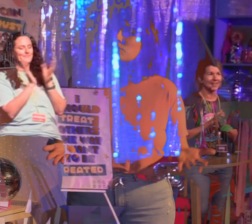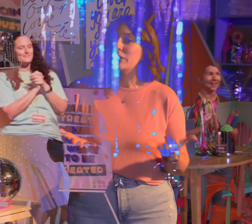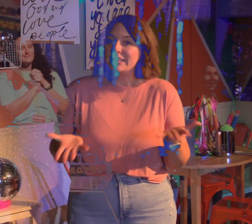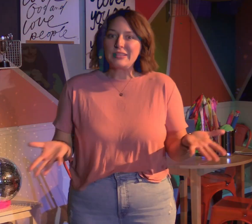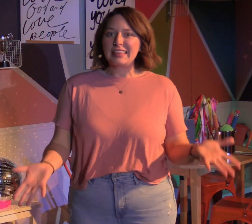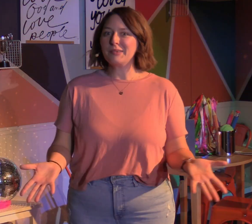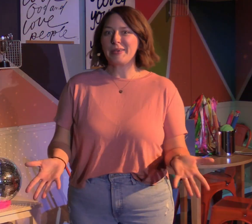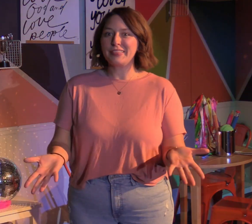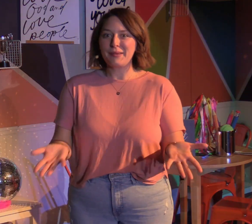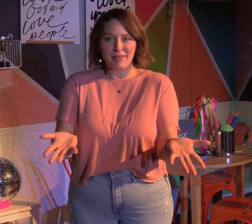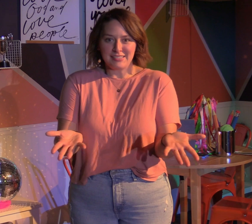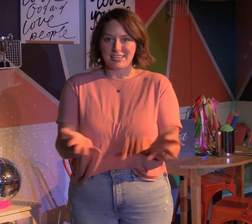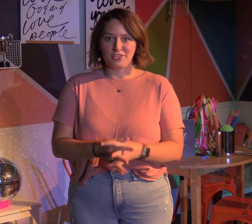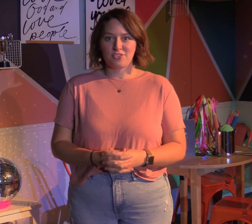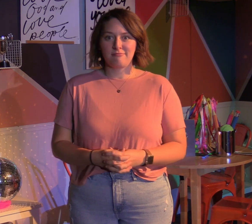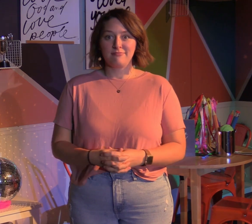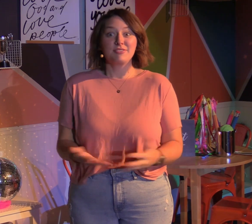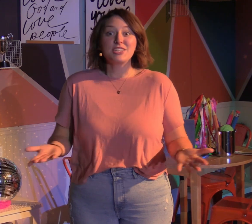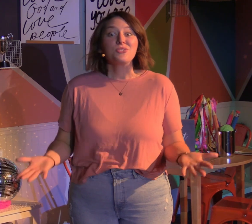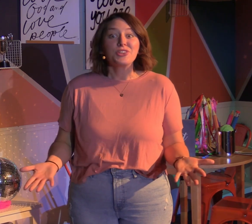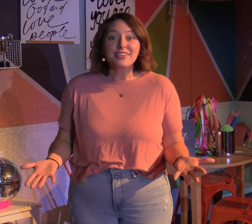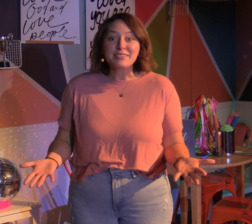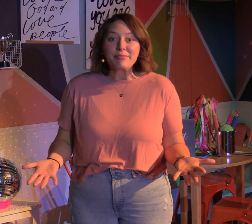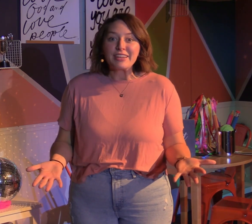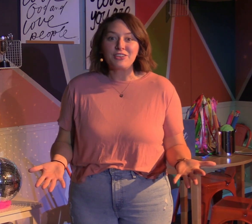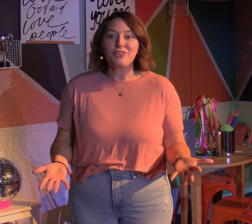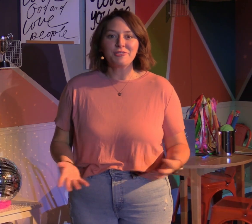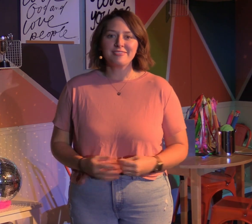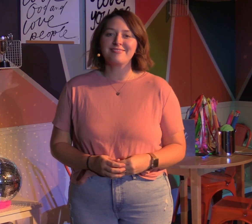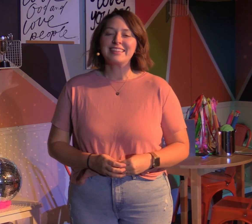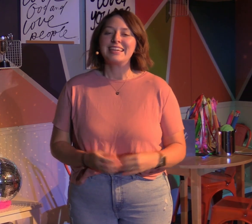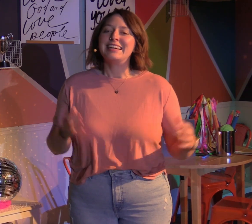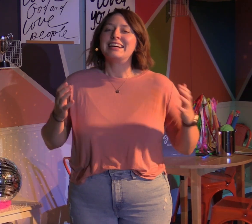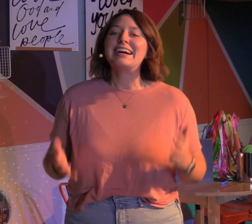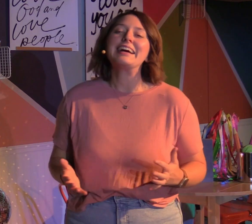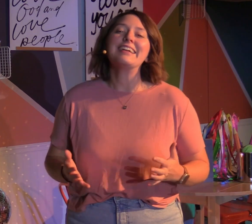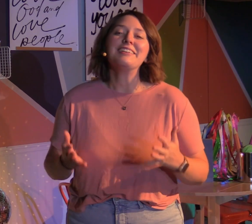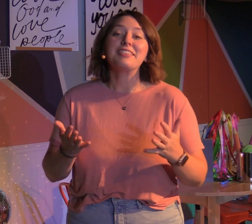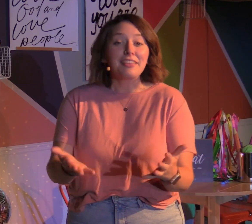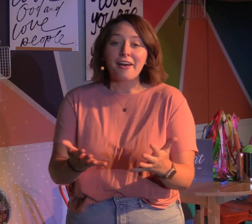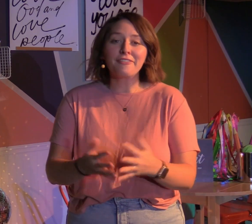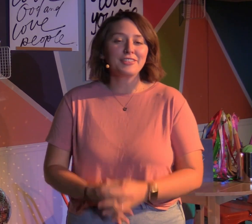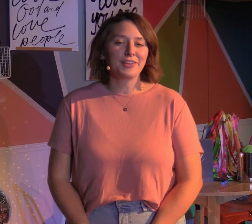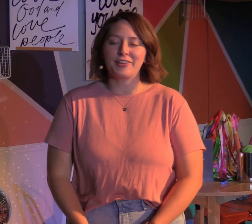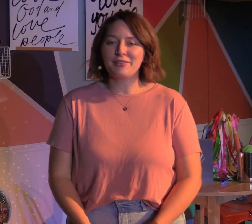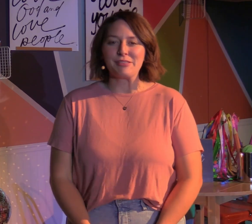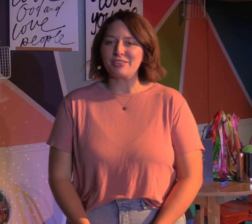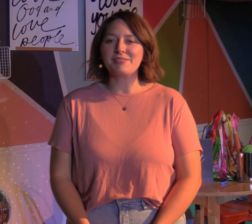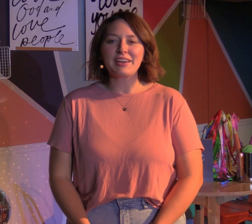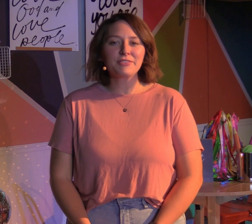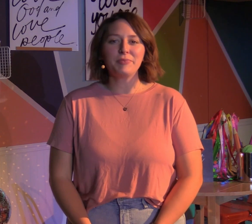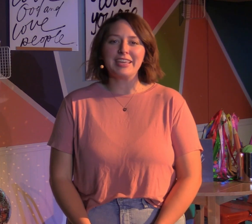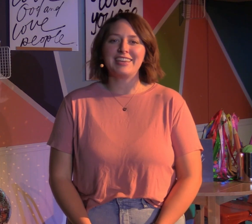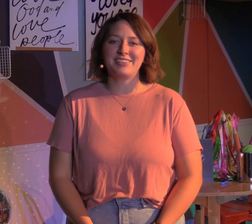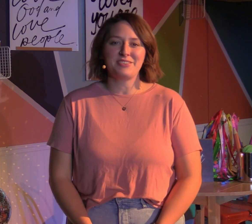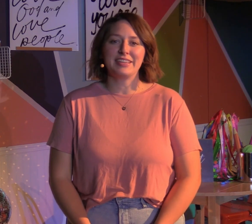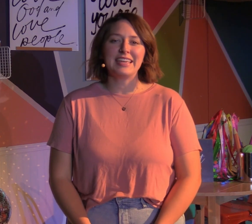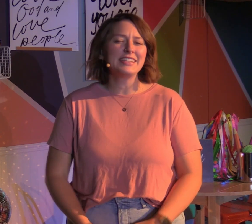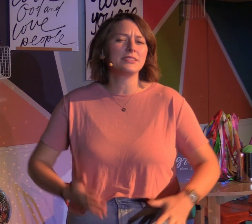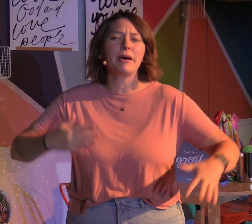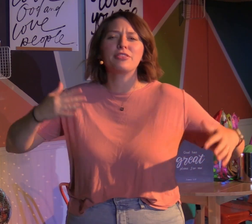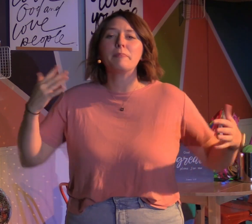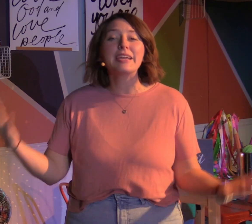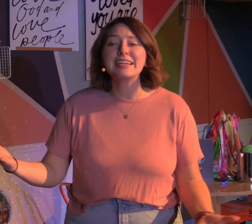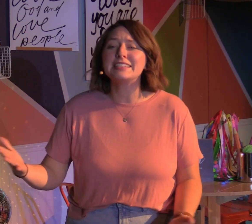Amen. What did you think about that message? Did you learn something new? I love learning with you every week in